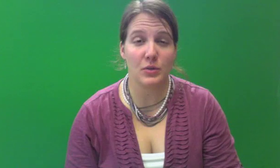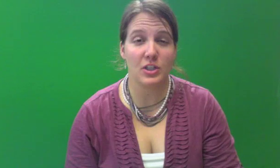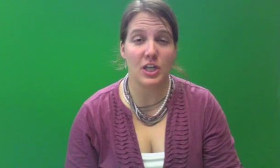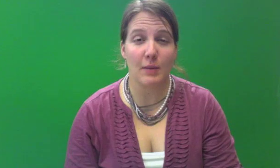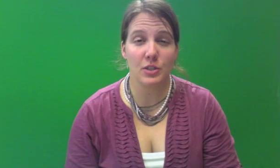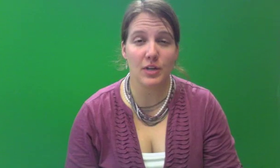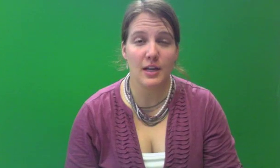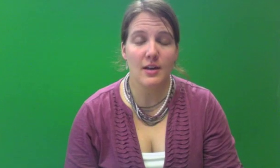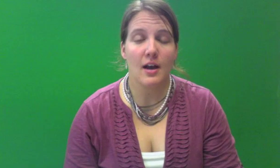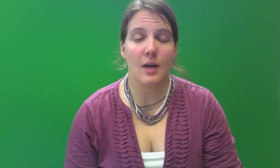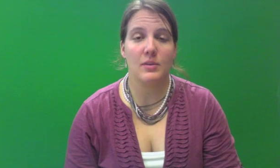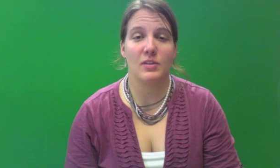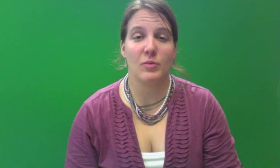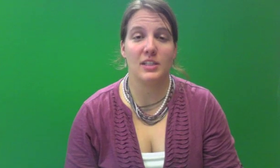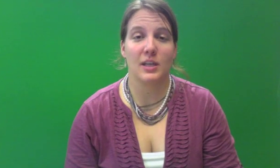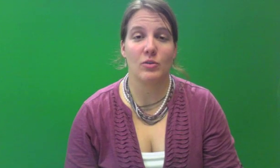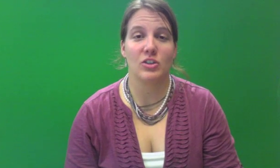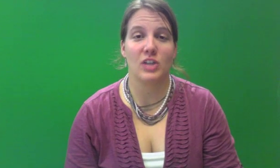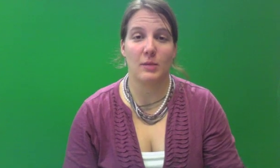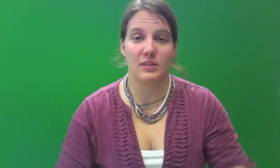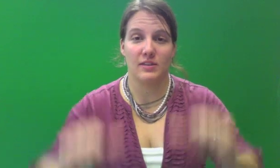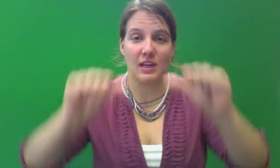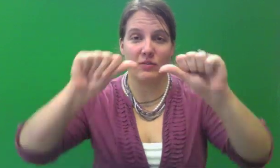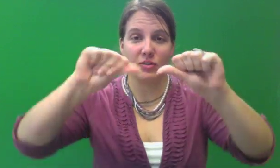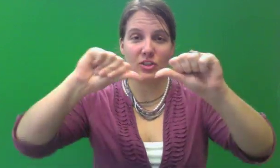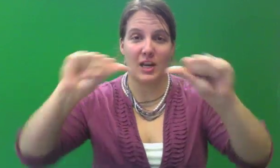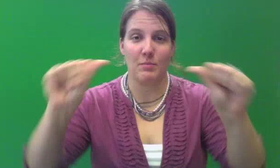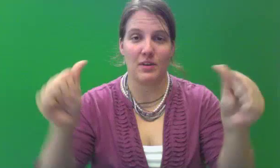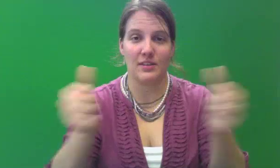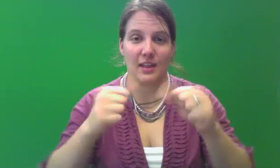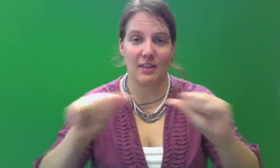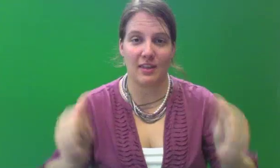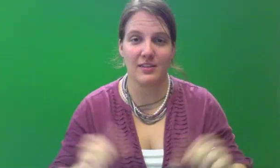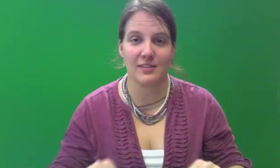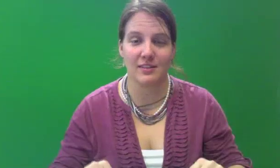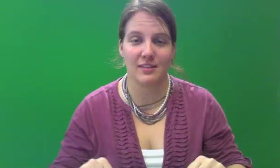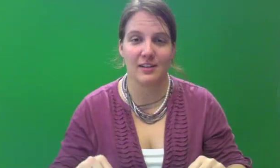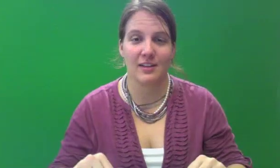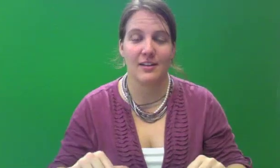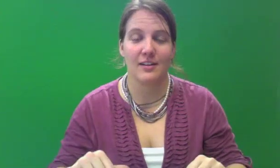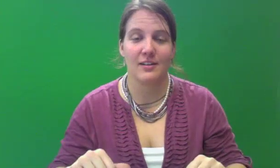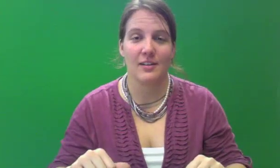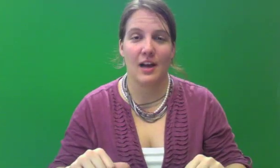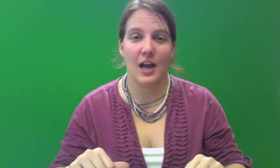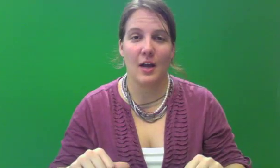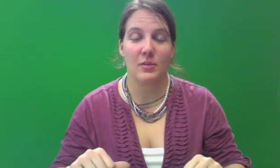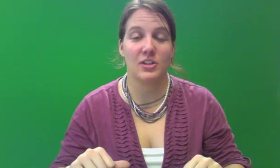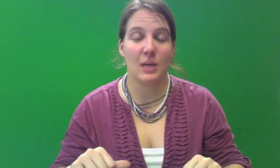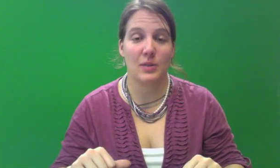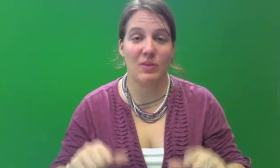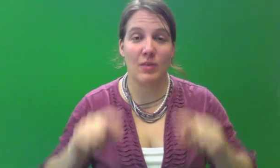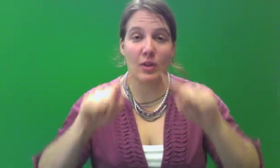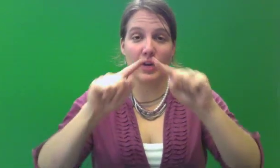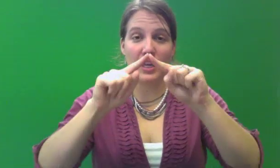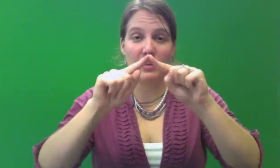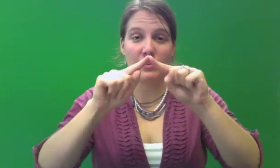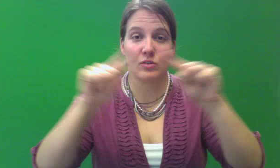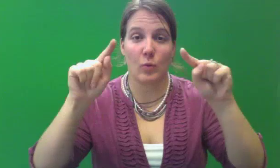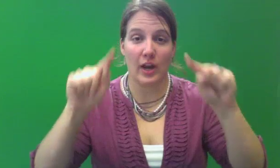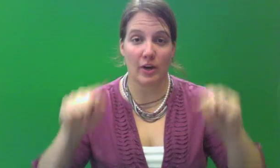doing geometry, and so we've been dealing with shapes. The sign for shape is like this. The shapes that we've been learning: